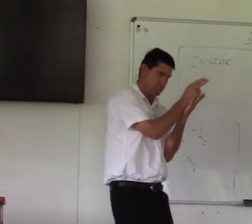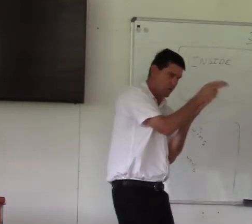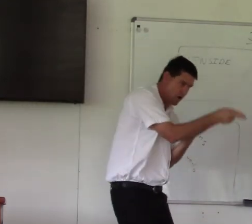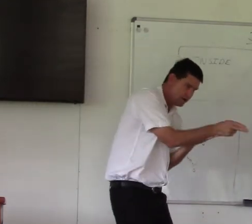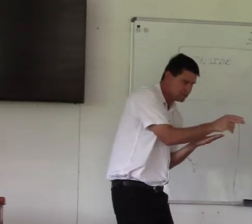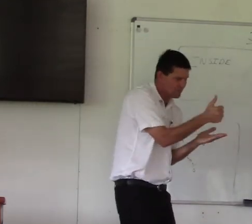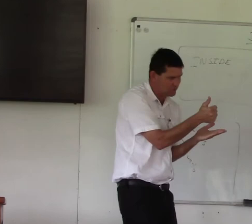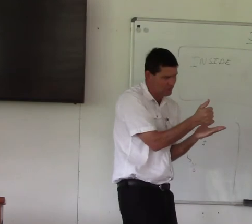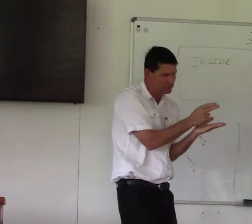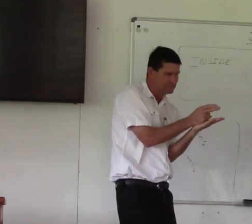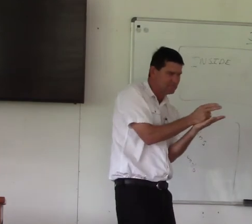honest, other one,